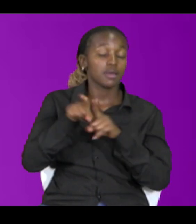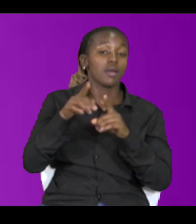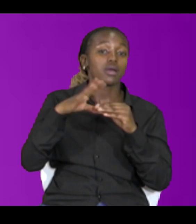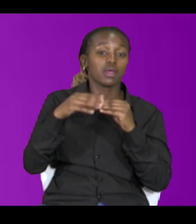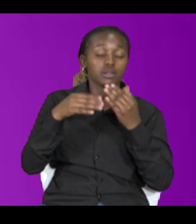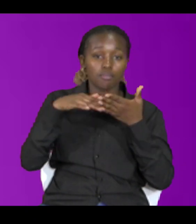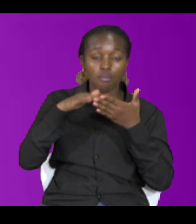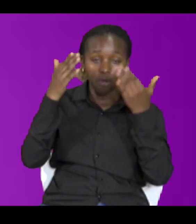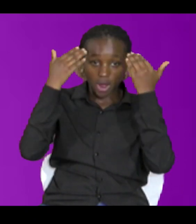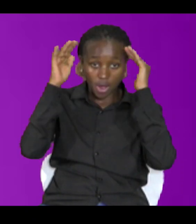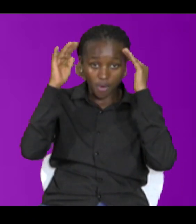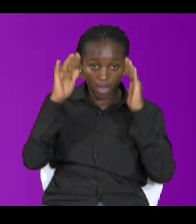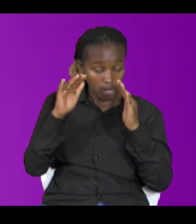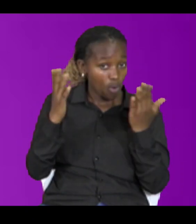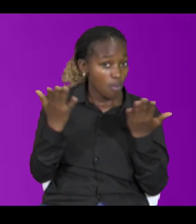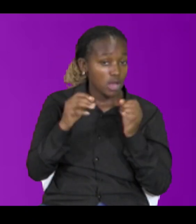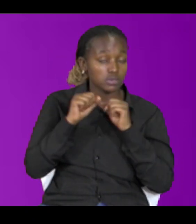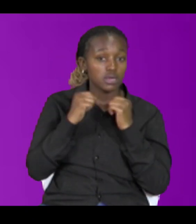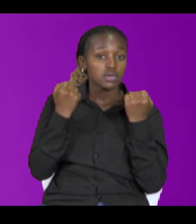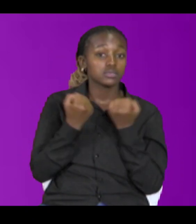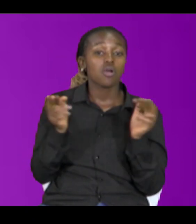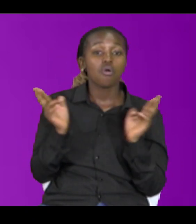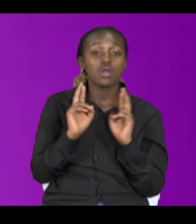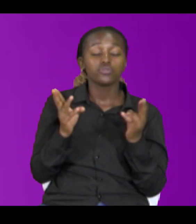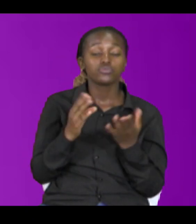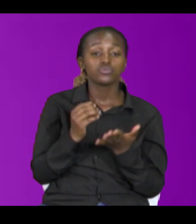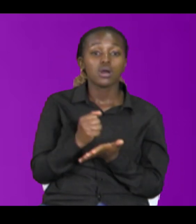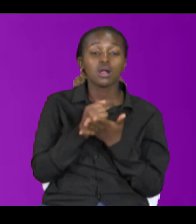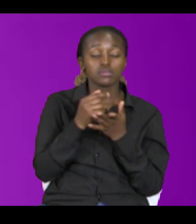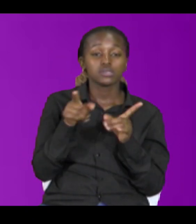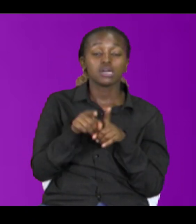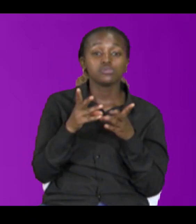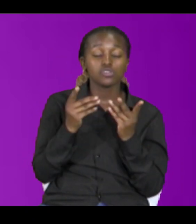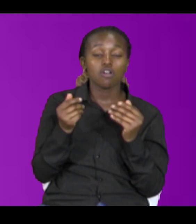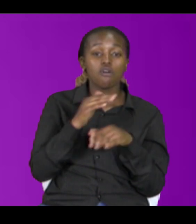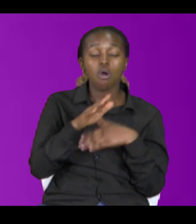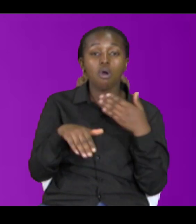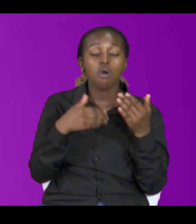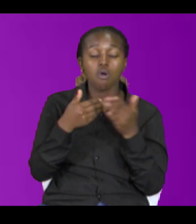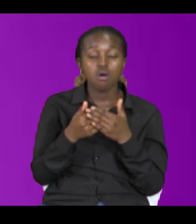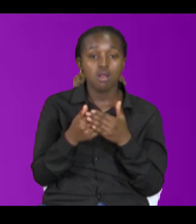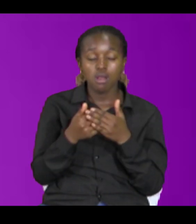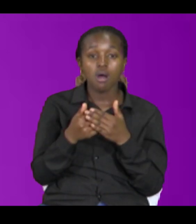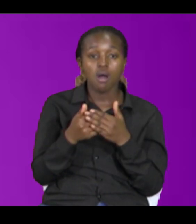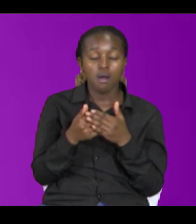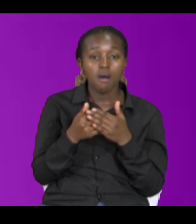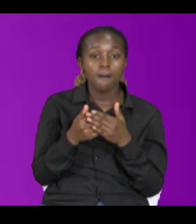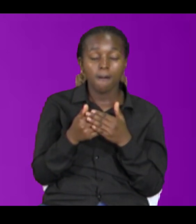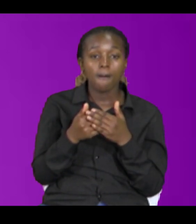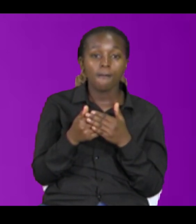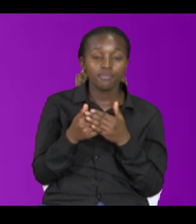more attuned to the needs of individuals with disabilities, more inclusive practices